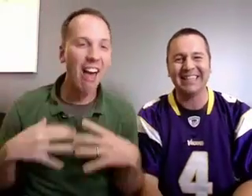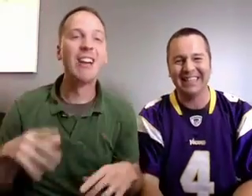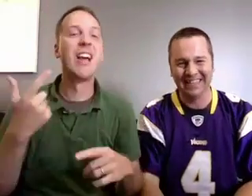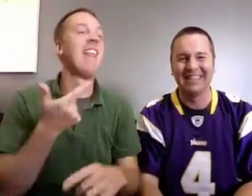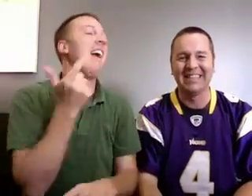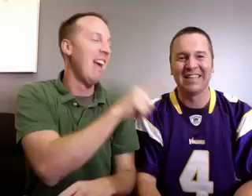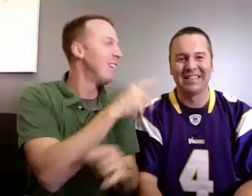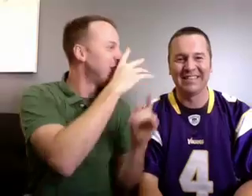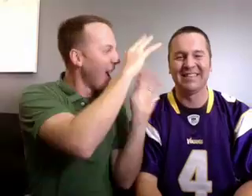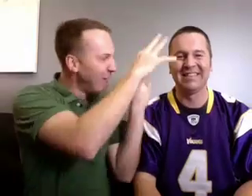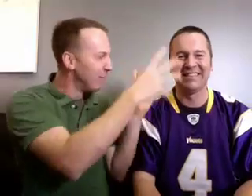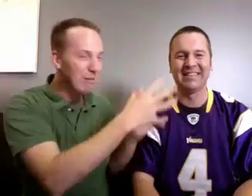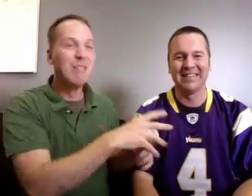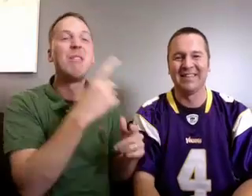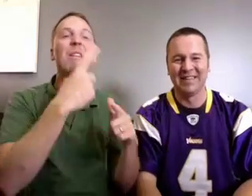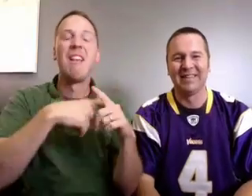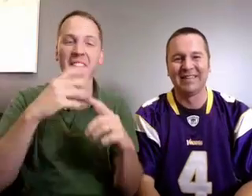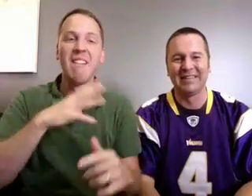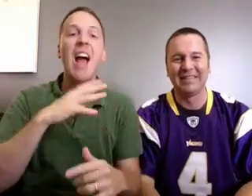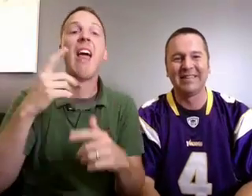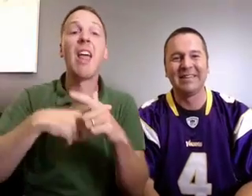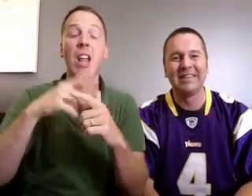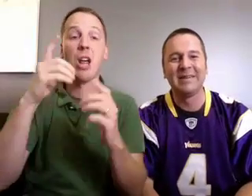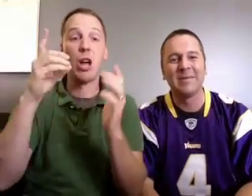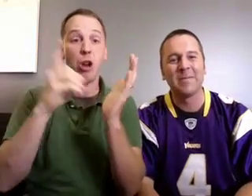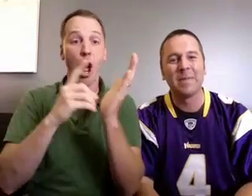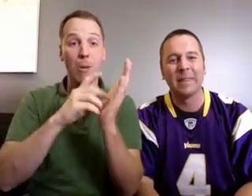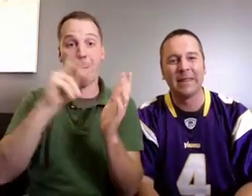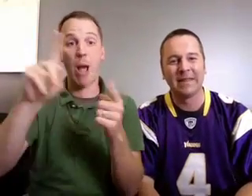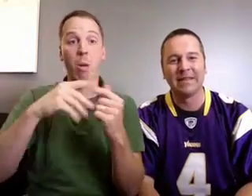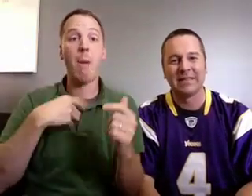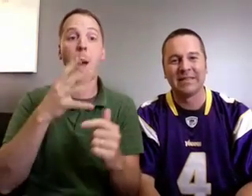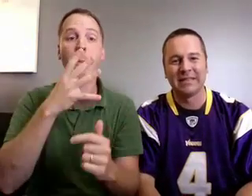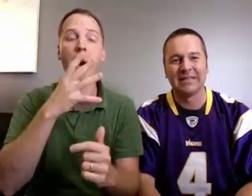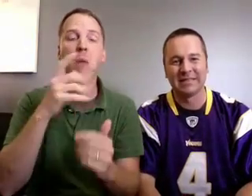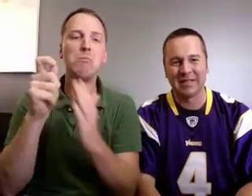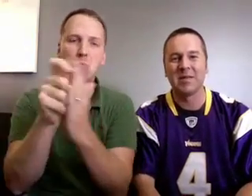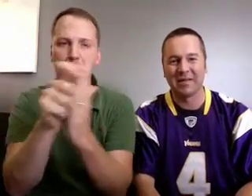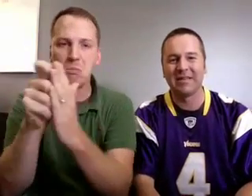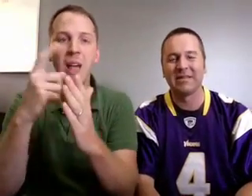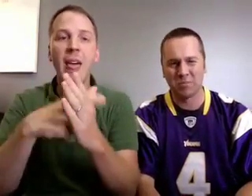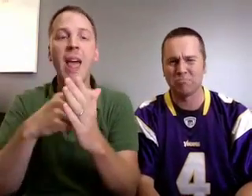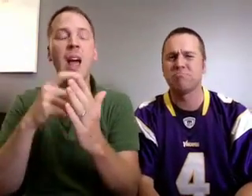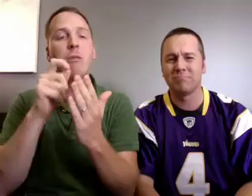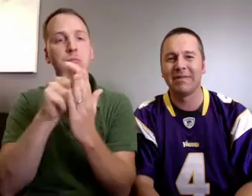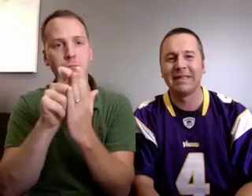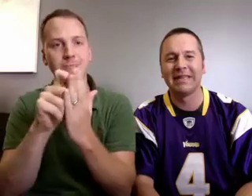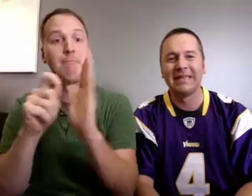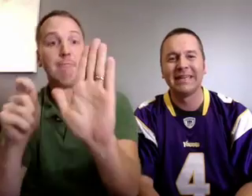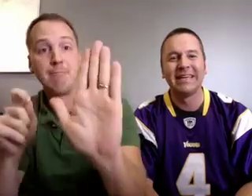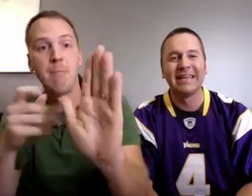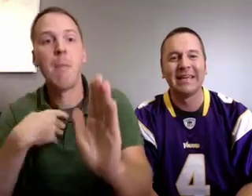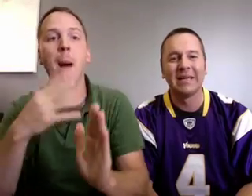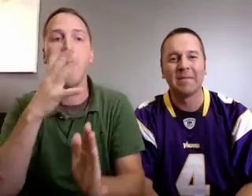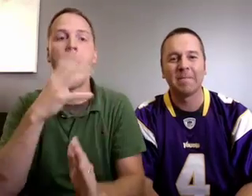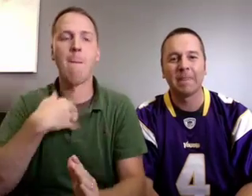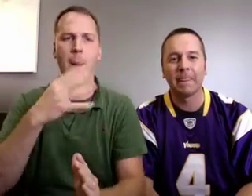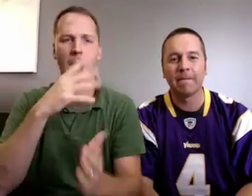our hearing, checked our ears and our nose and our everything, and then the doctor went back to my mom and wrote back and forth. Yeah. And my